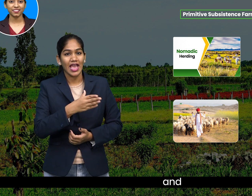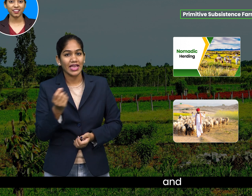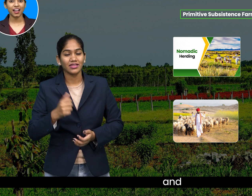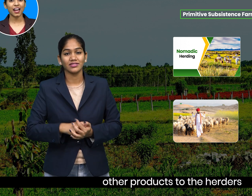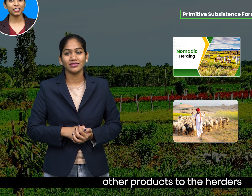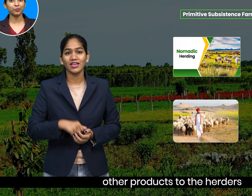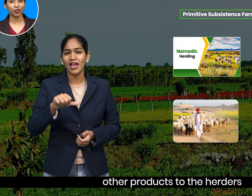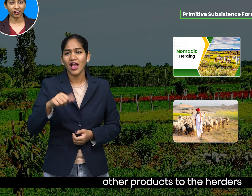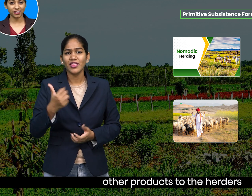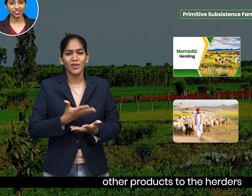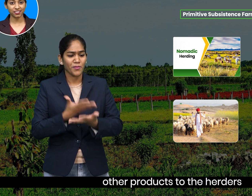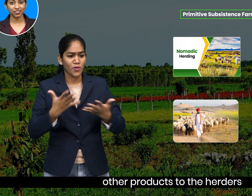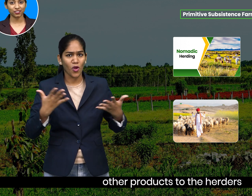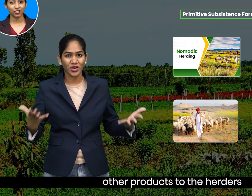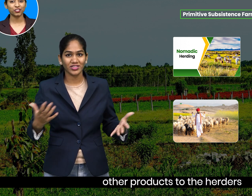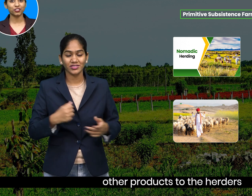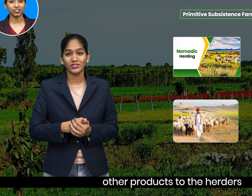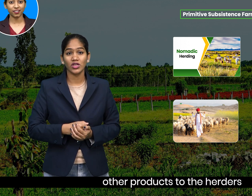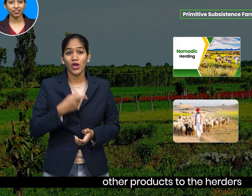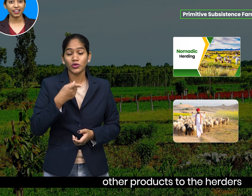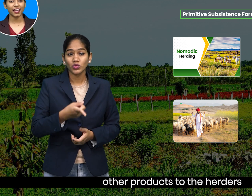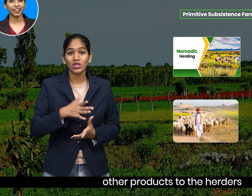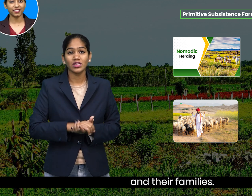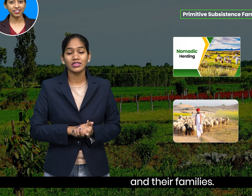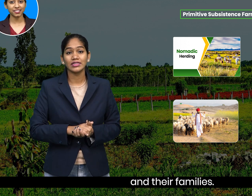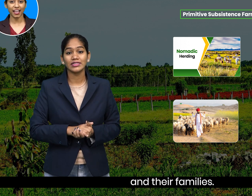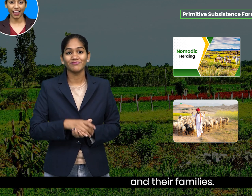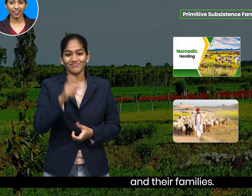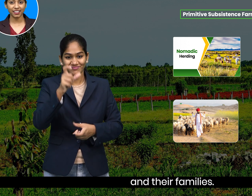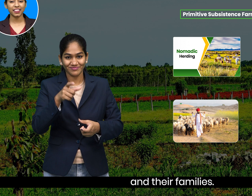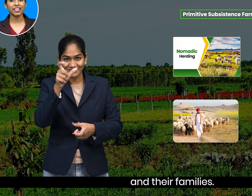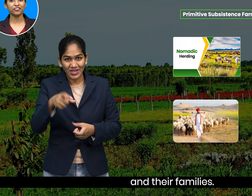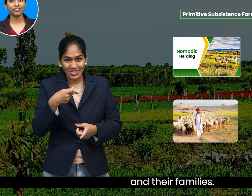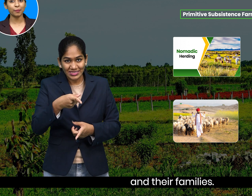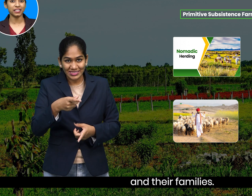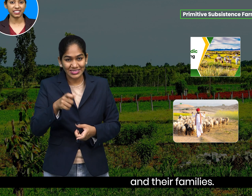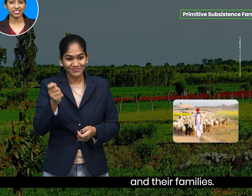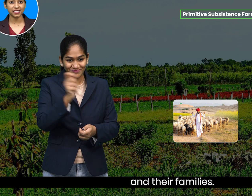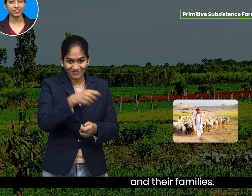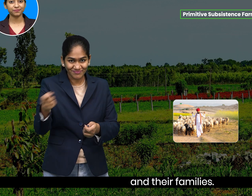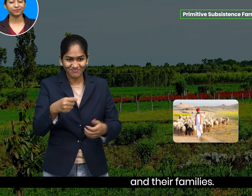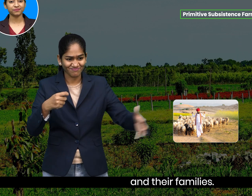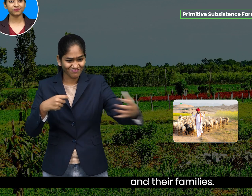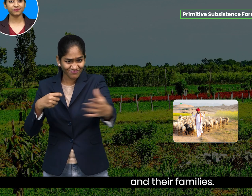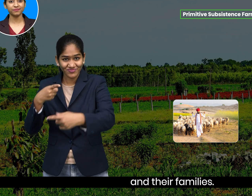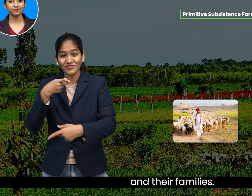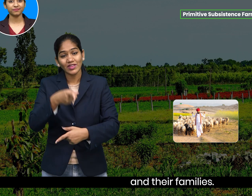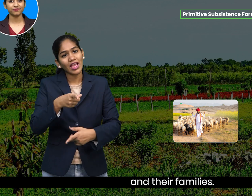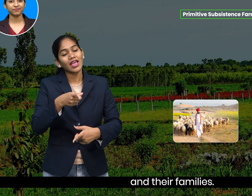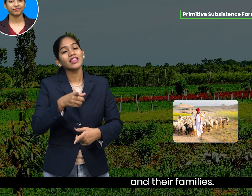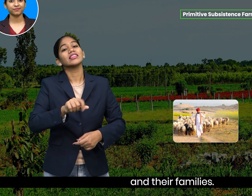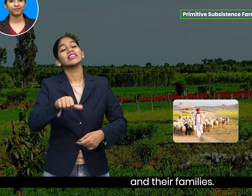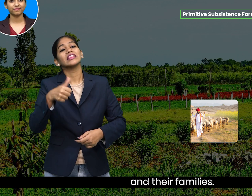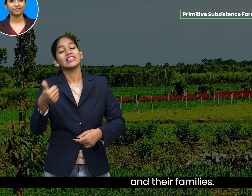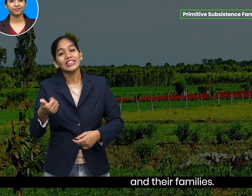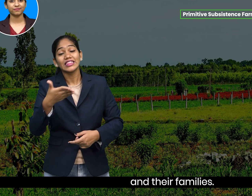and other products to the herders and their families.